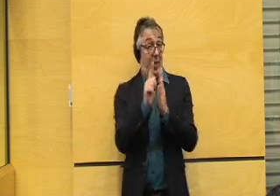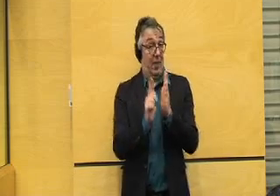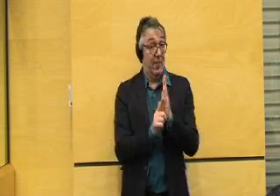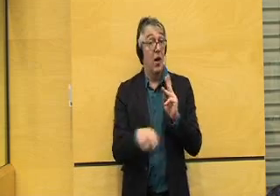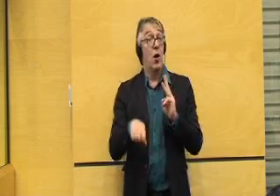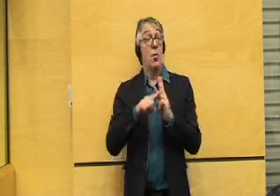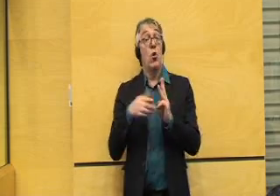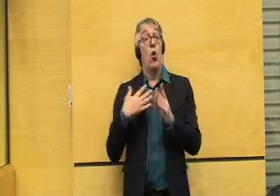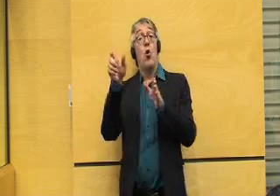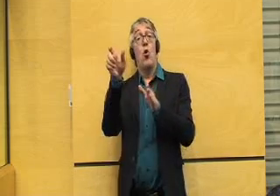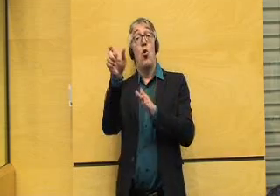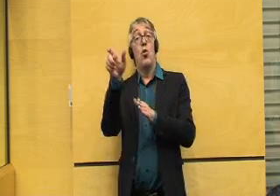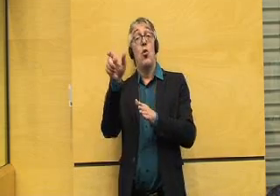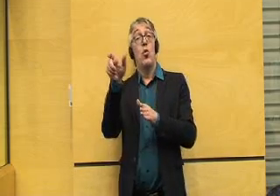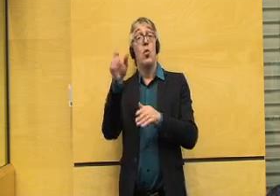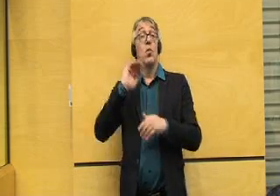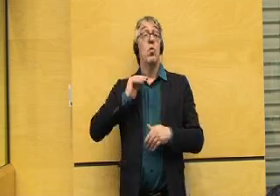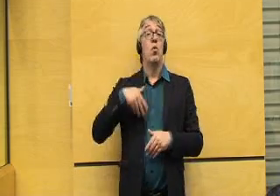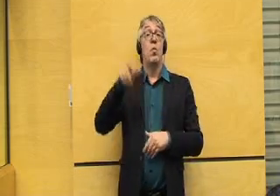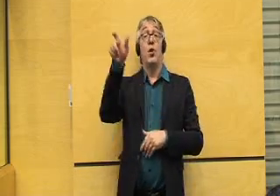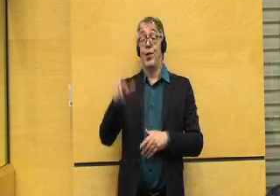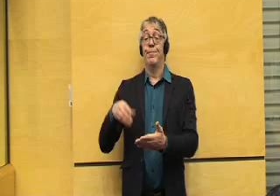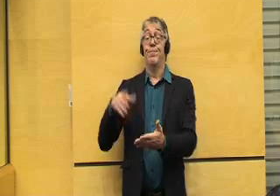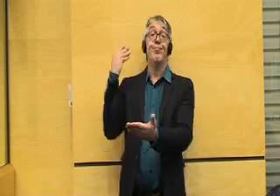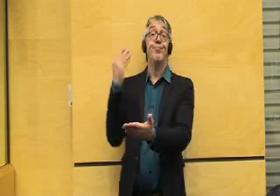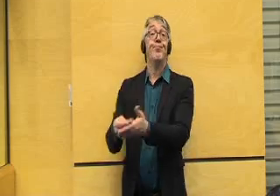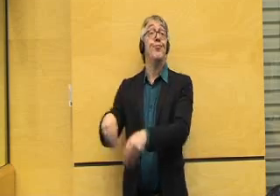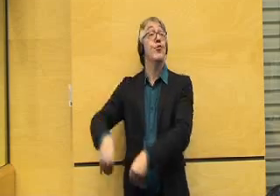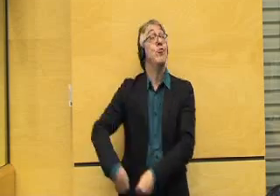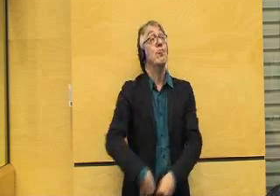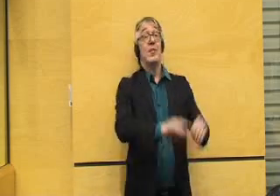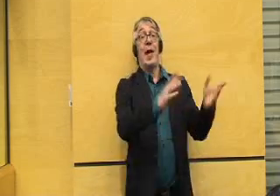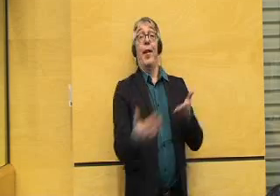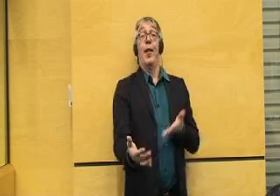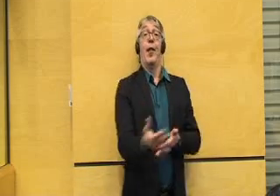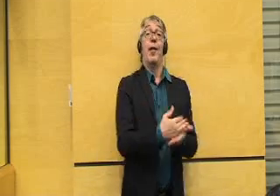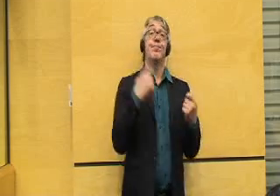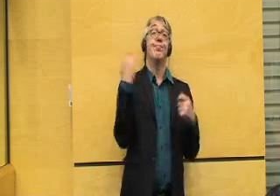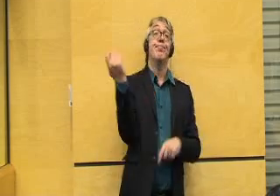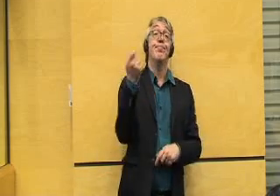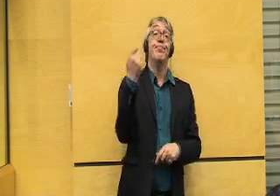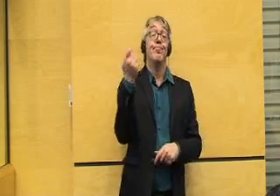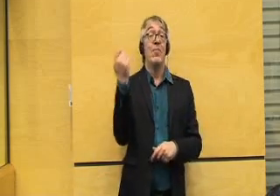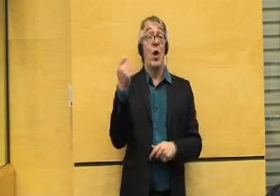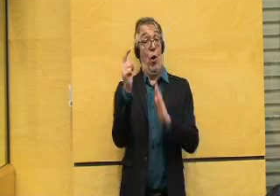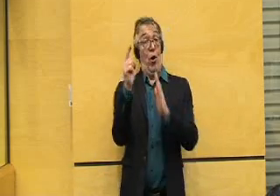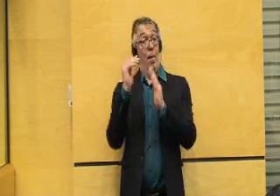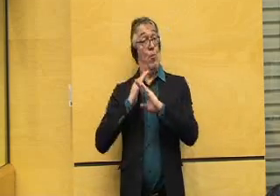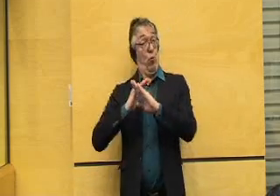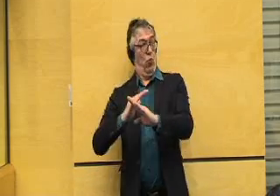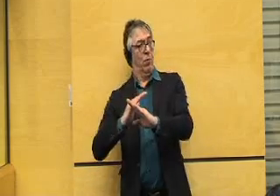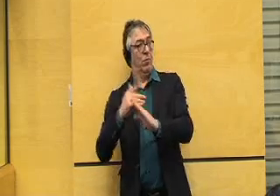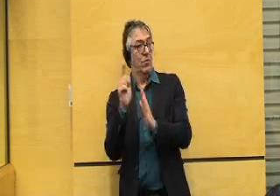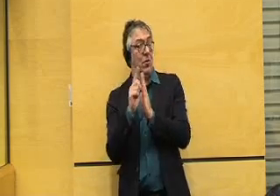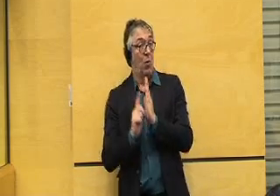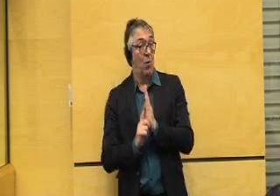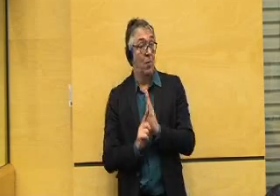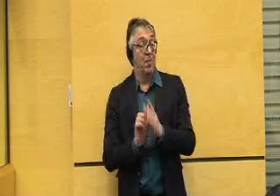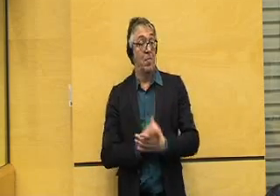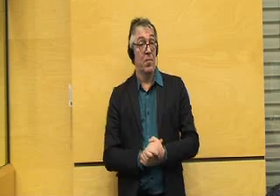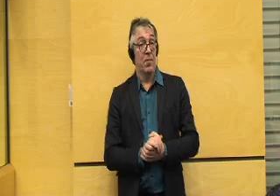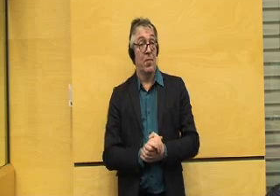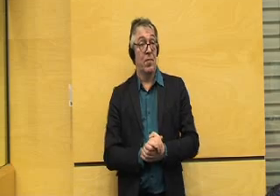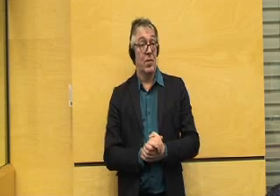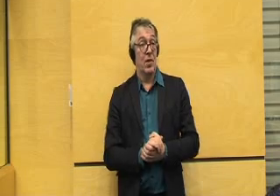Act. And further, are there any plans to establish in cooperation with DPOs, disabled people's